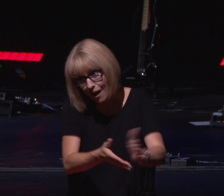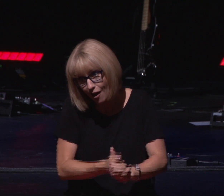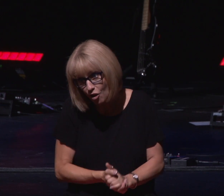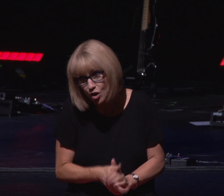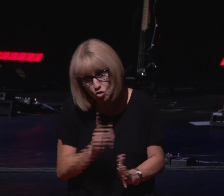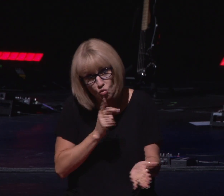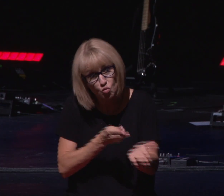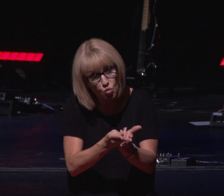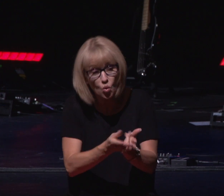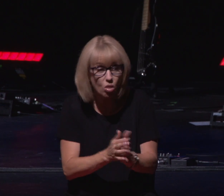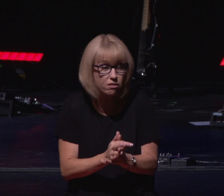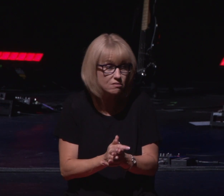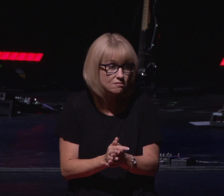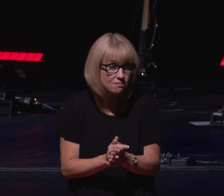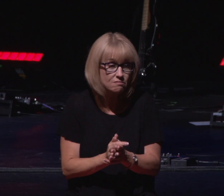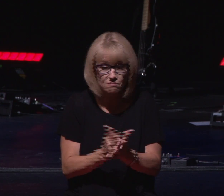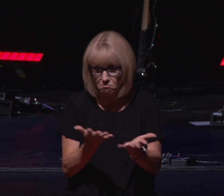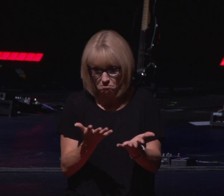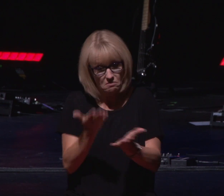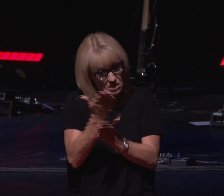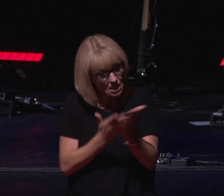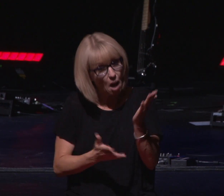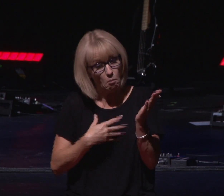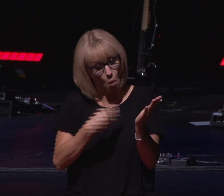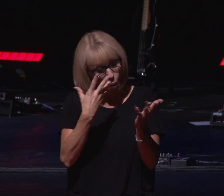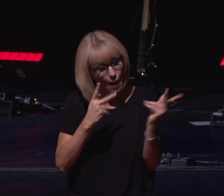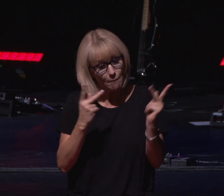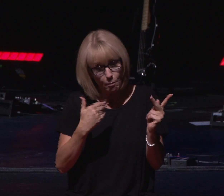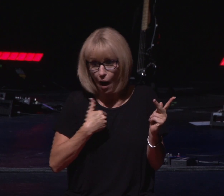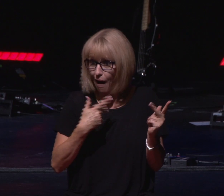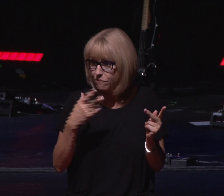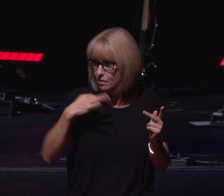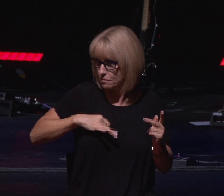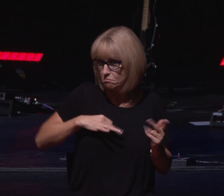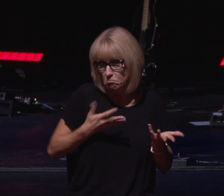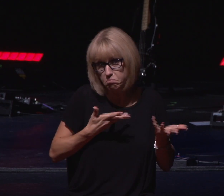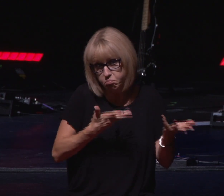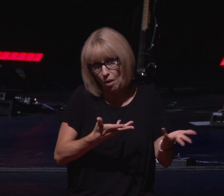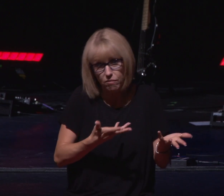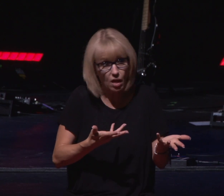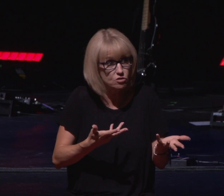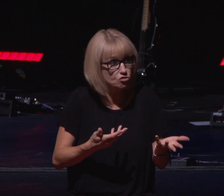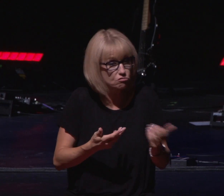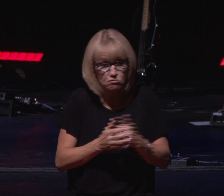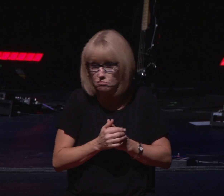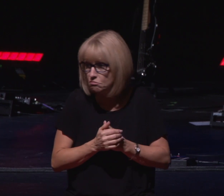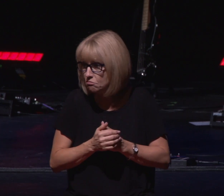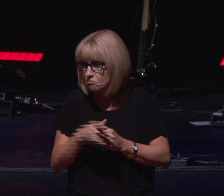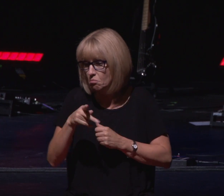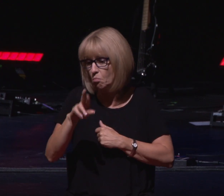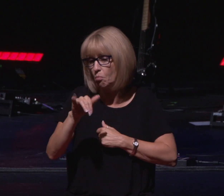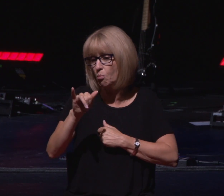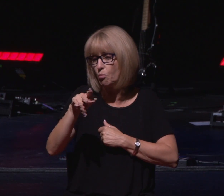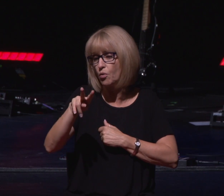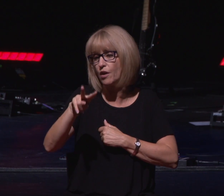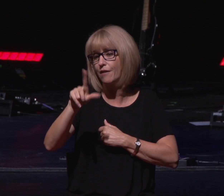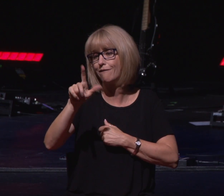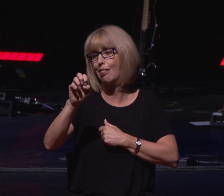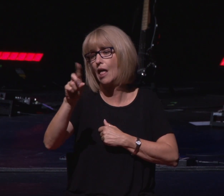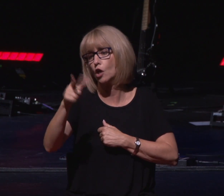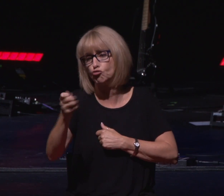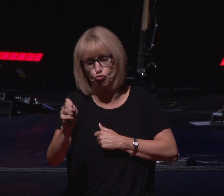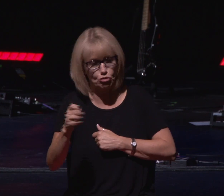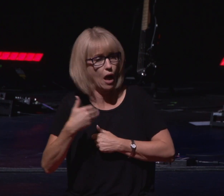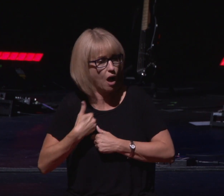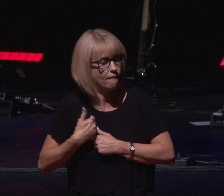It's just truth. When you're in the majority, there's some things over there. Now, we're really pushing hard from a minority status and put it ahead, and that's put in